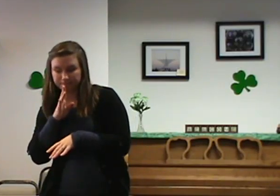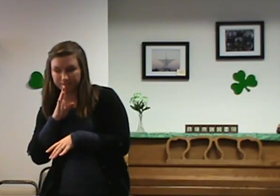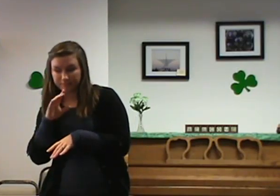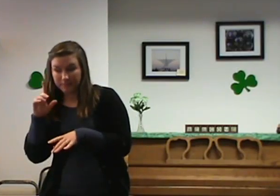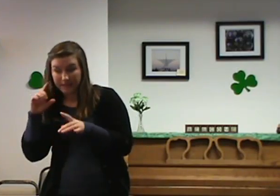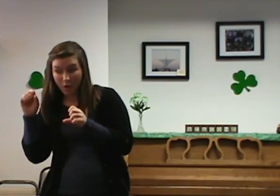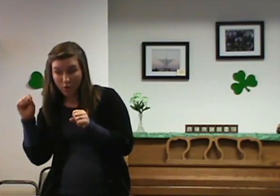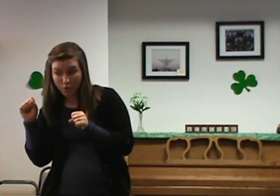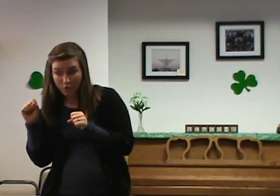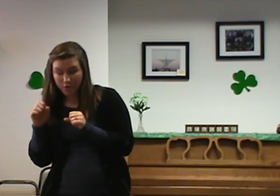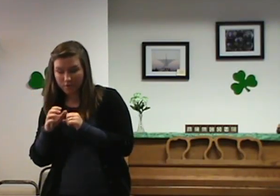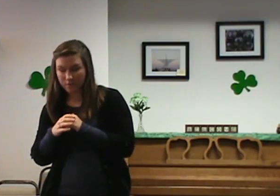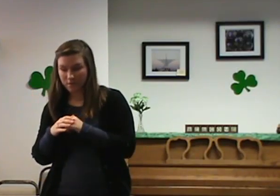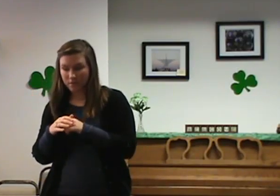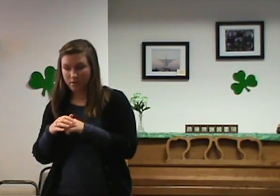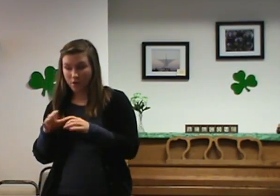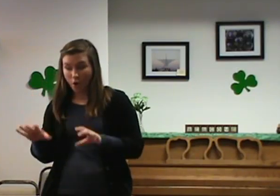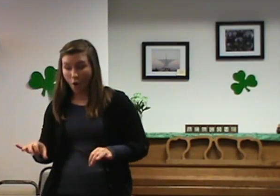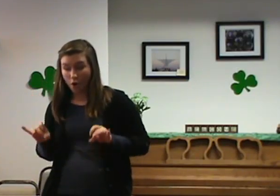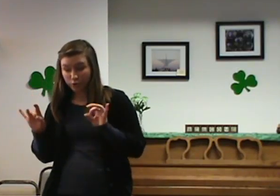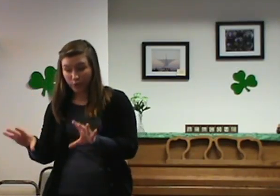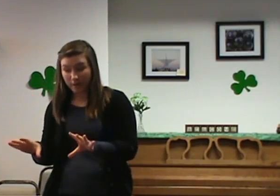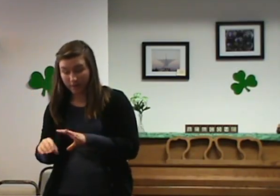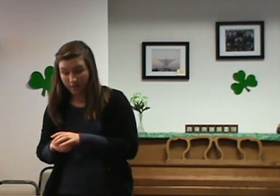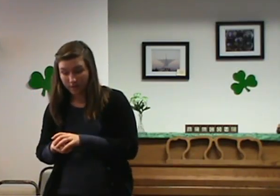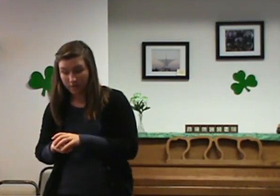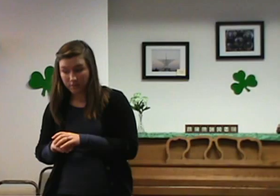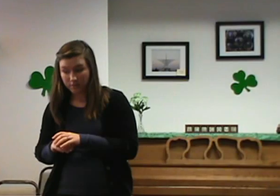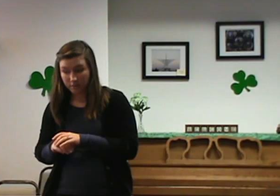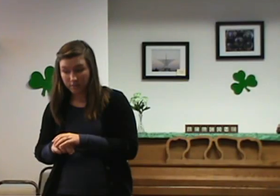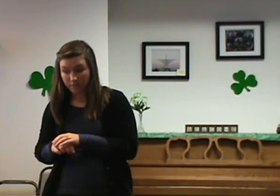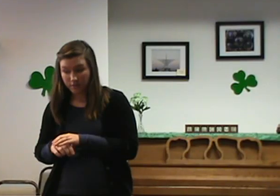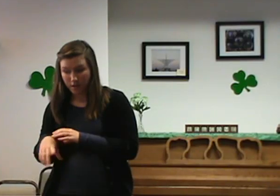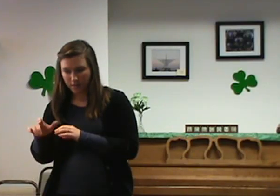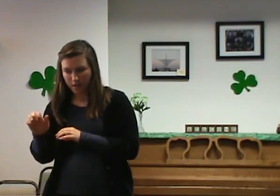Karen Estrada, level, level,